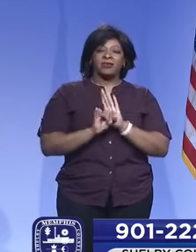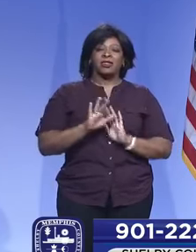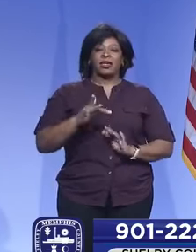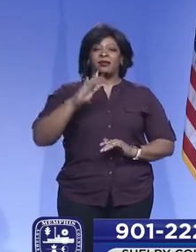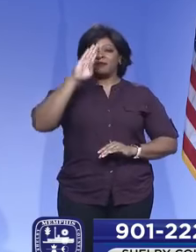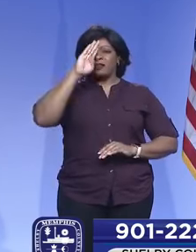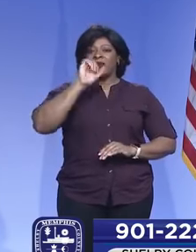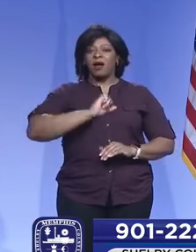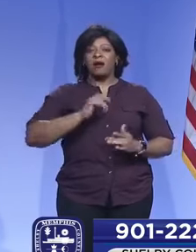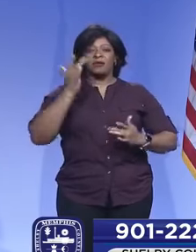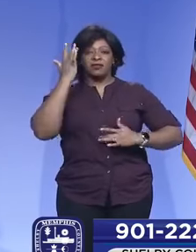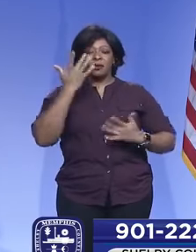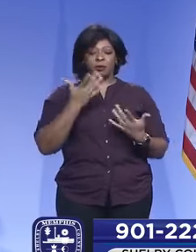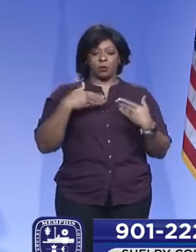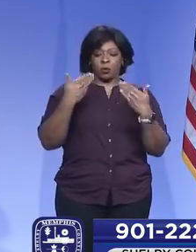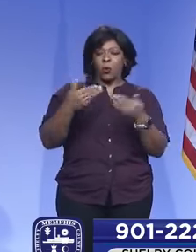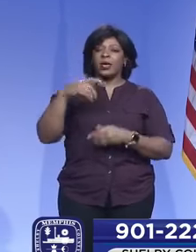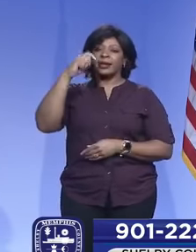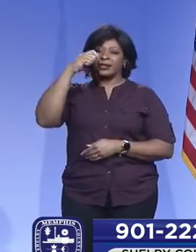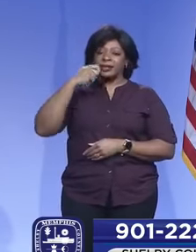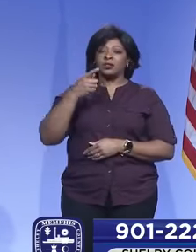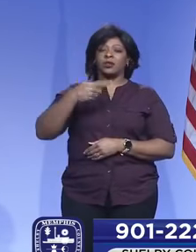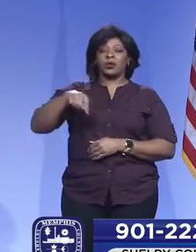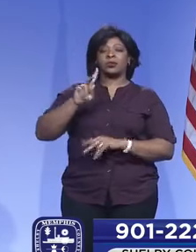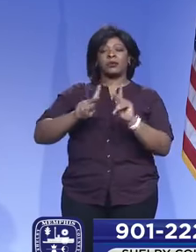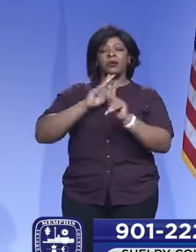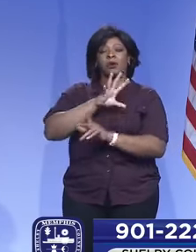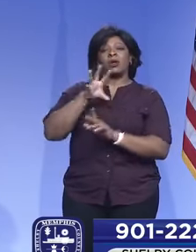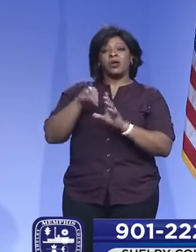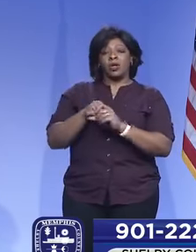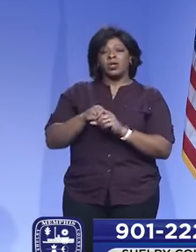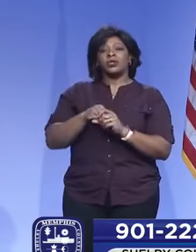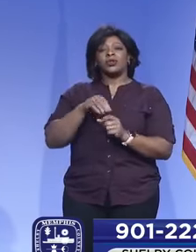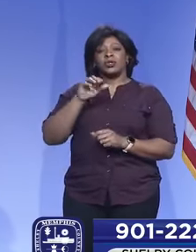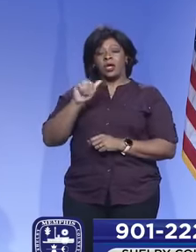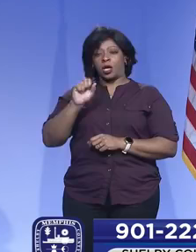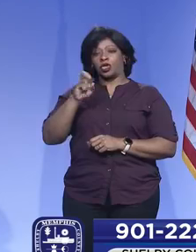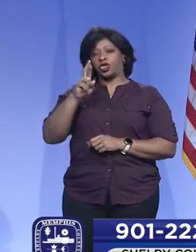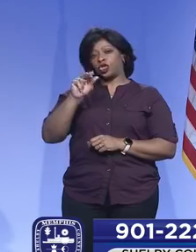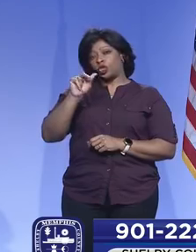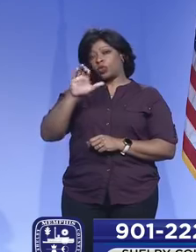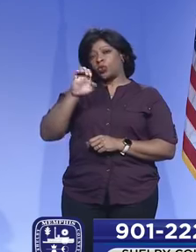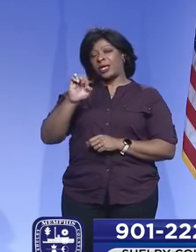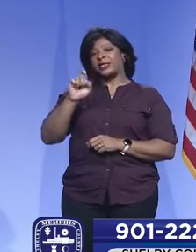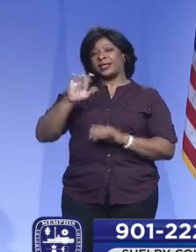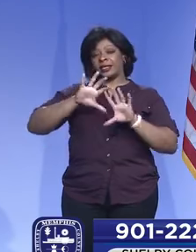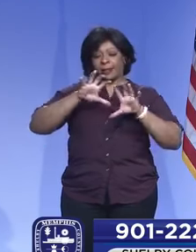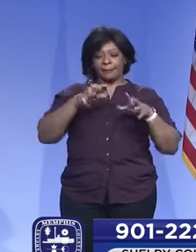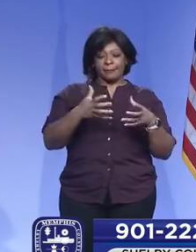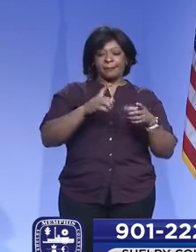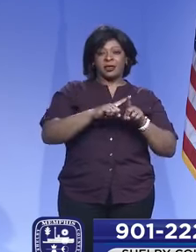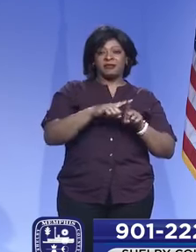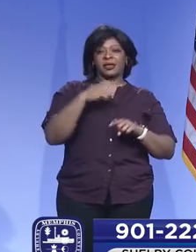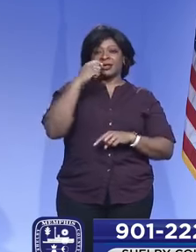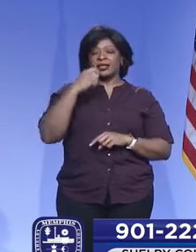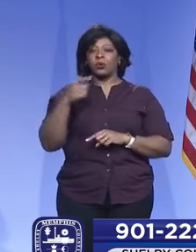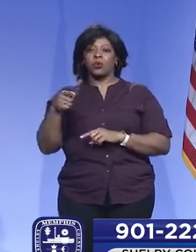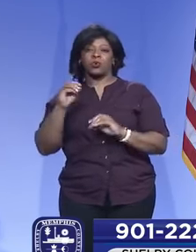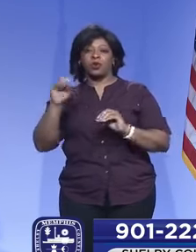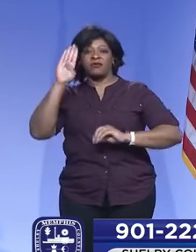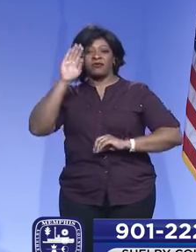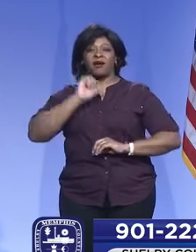symptoms and getting tested, or those who engage in assurance testing, we will continue to focus on public